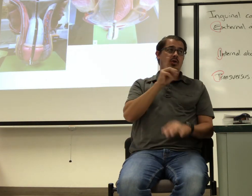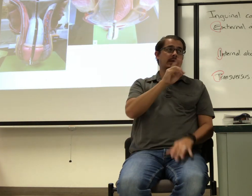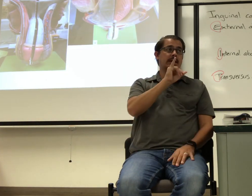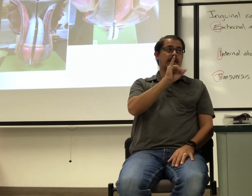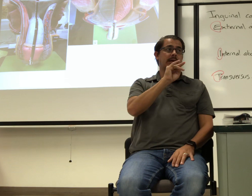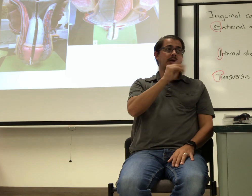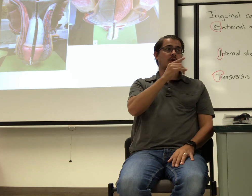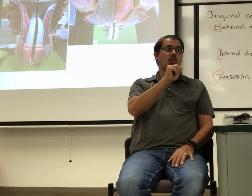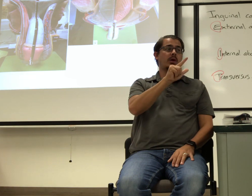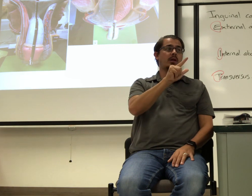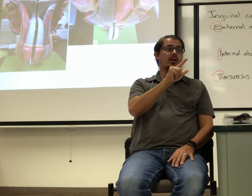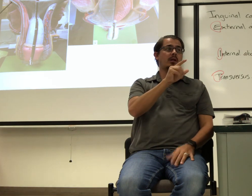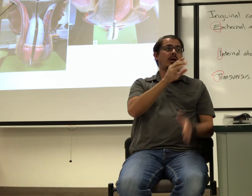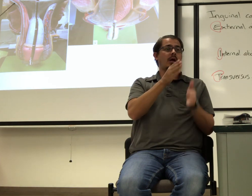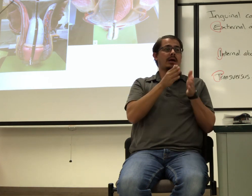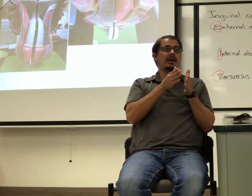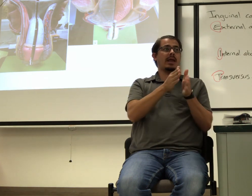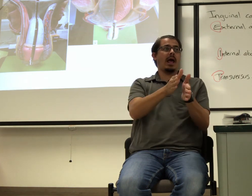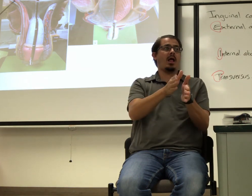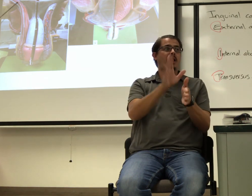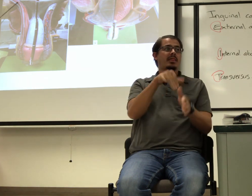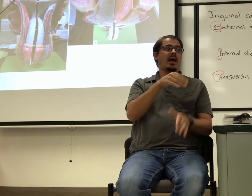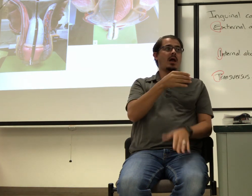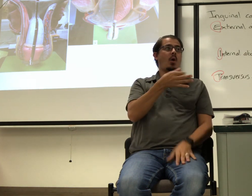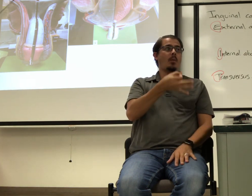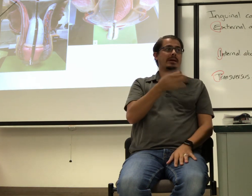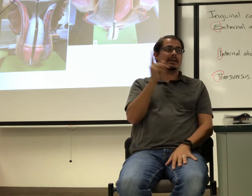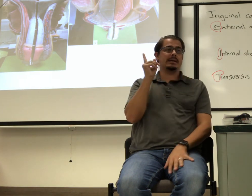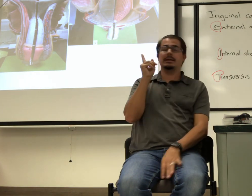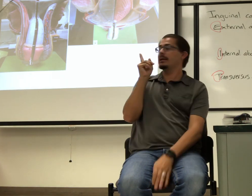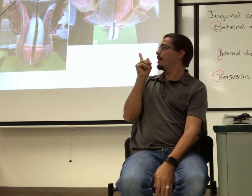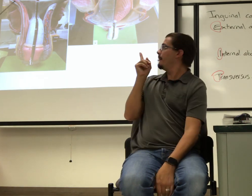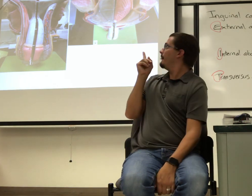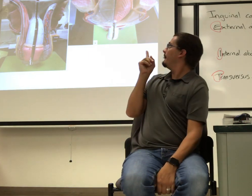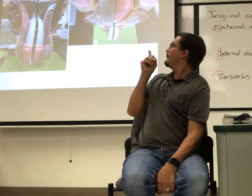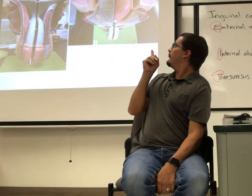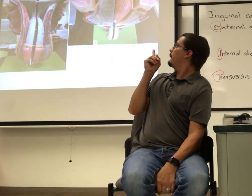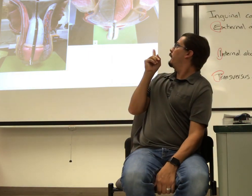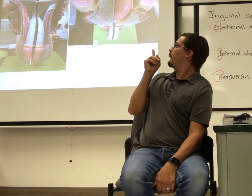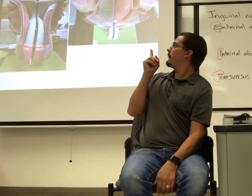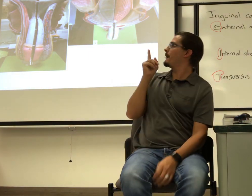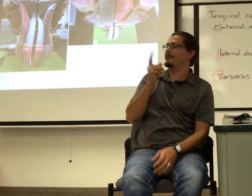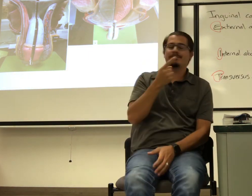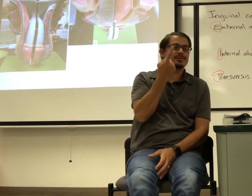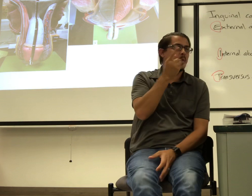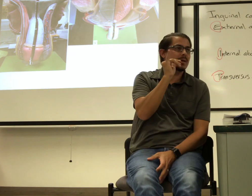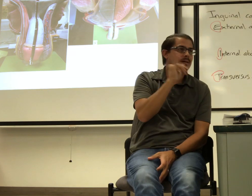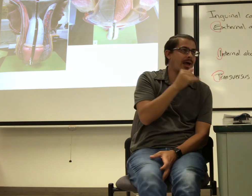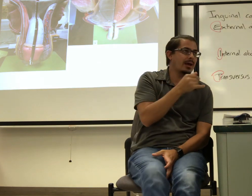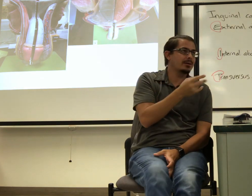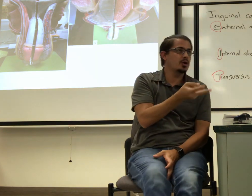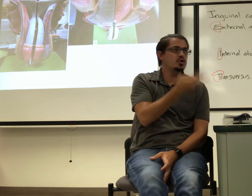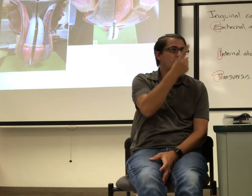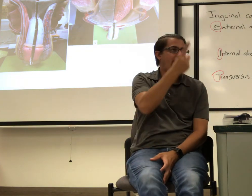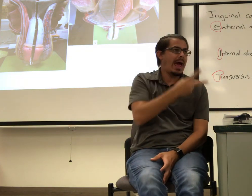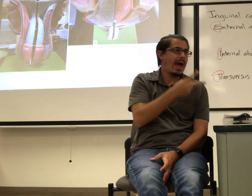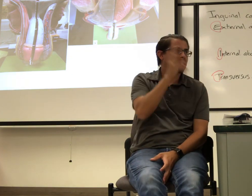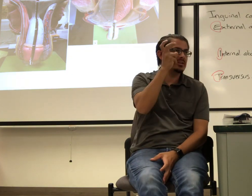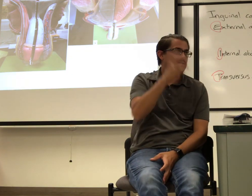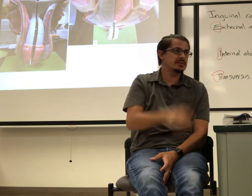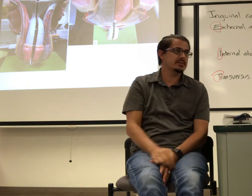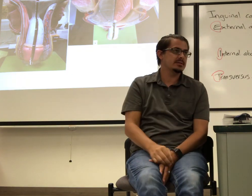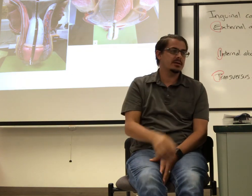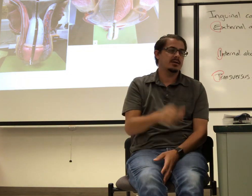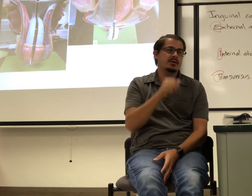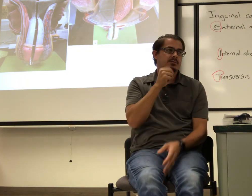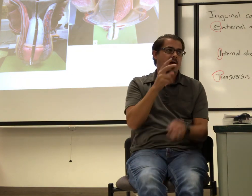inguinal canal would be this opening here. I mean, it's only like 2.5 inches. It doesn't take